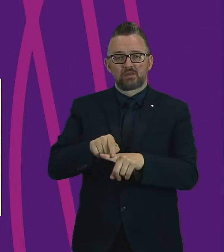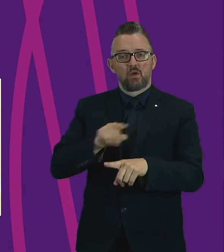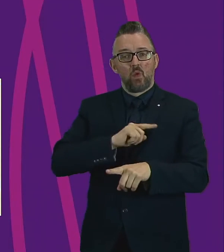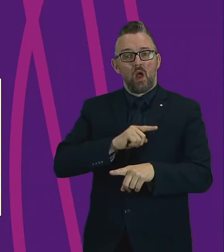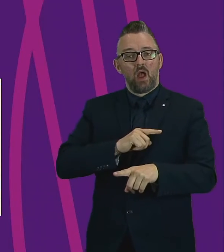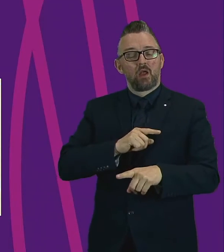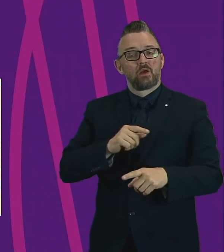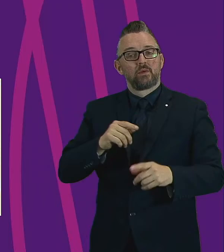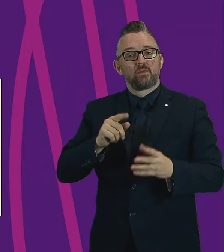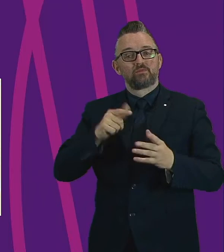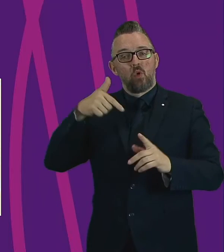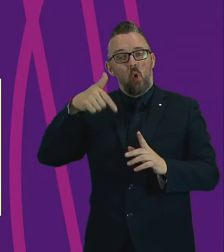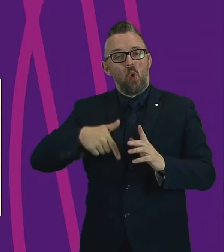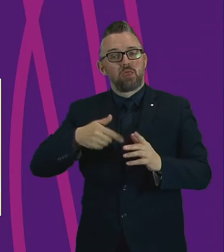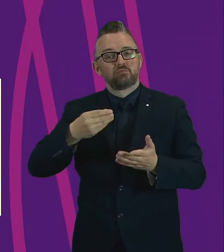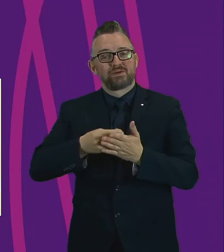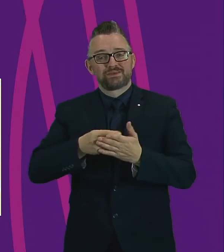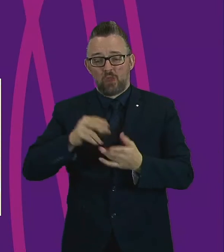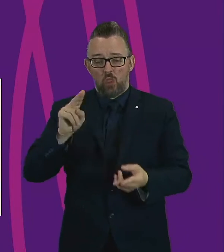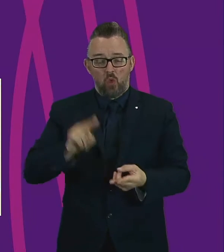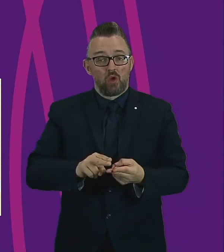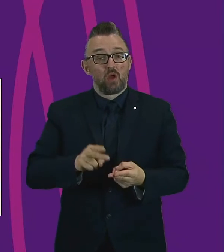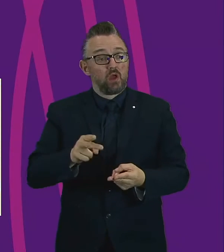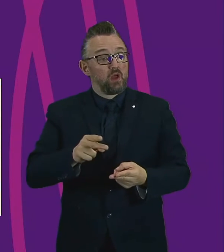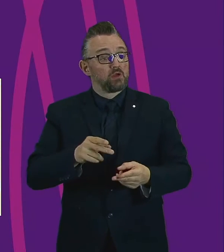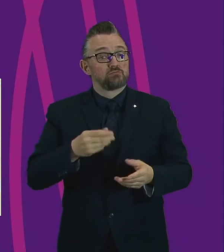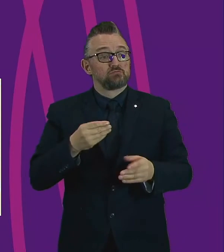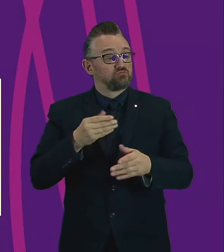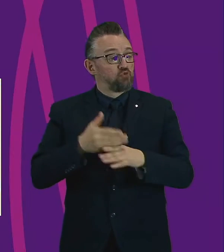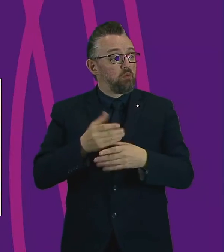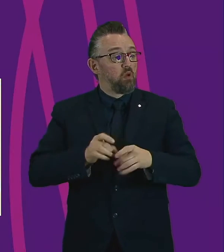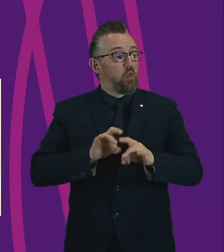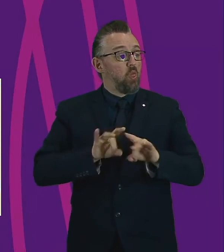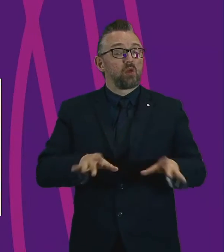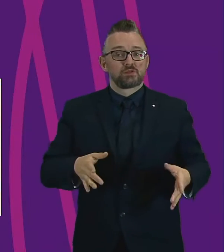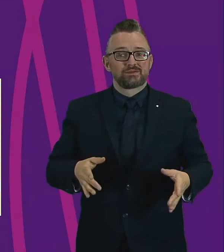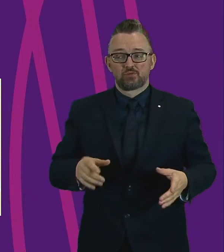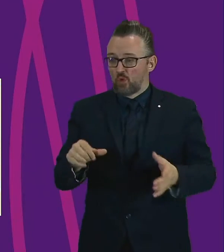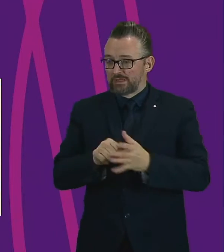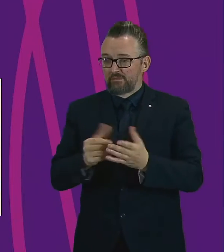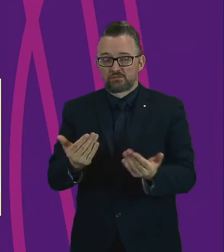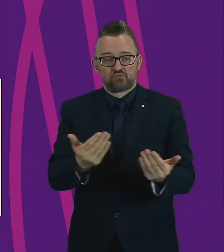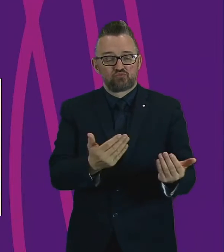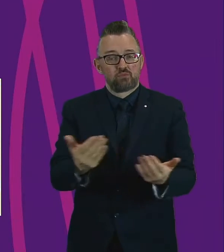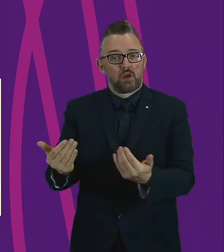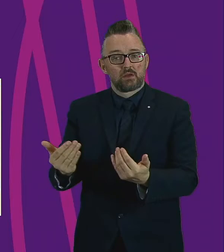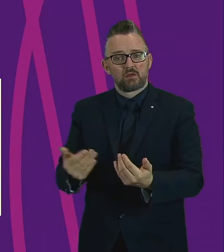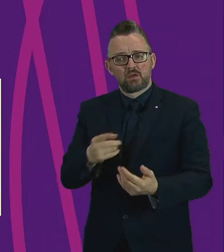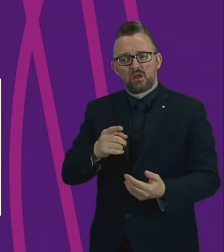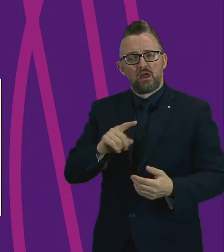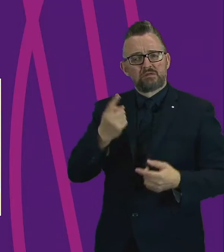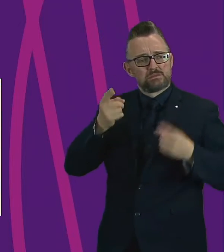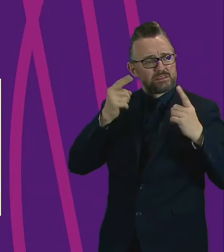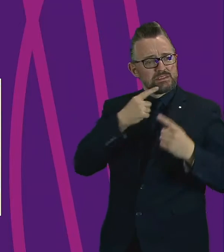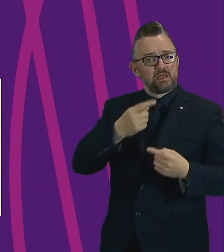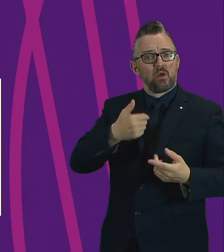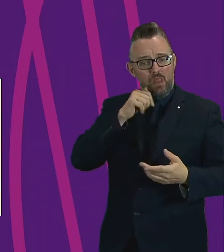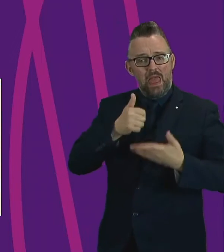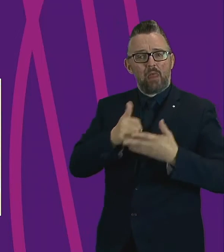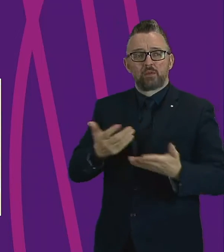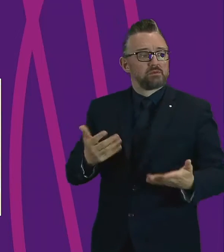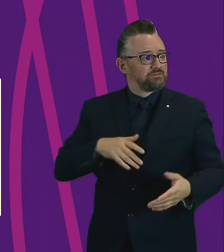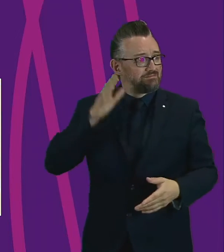jobs at risk. Once they go, it's hard to get them back. The First Minister promised support weeks ago, but we have heard nothing